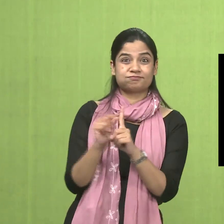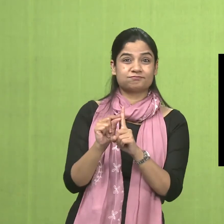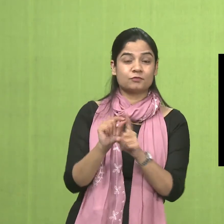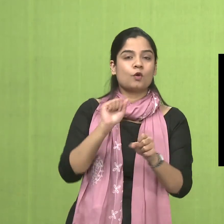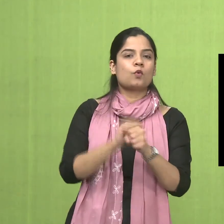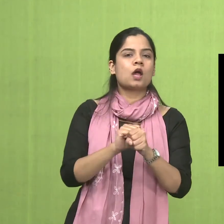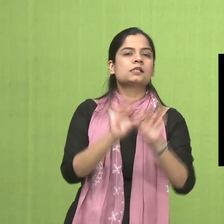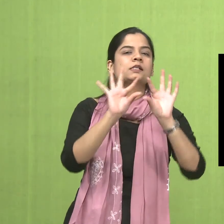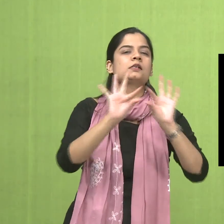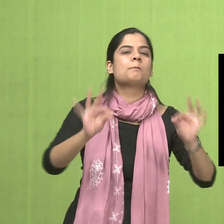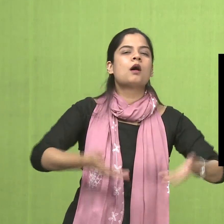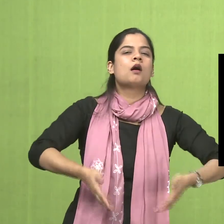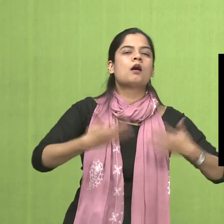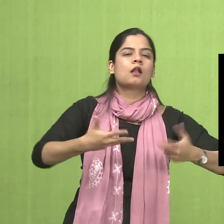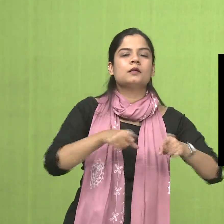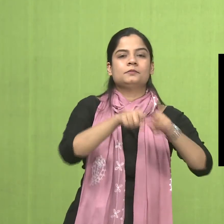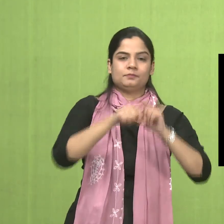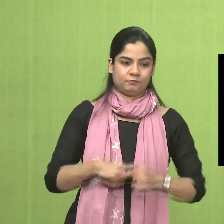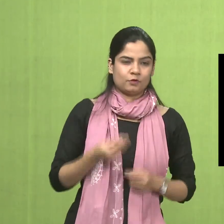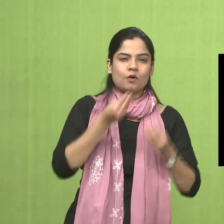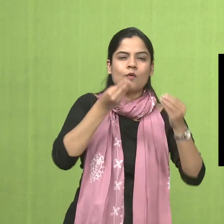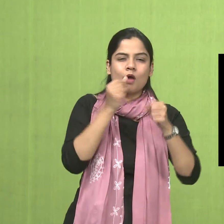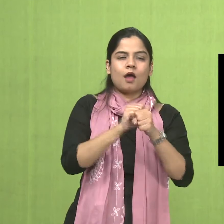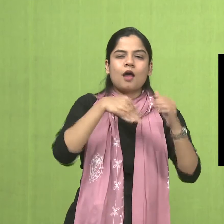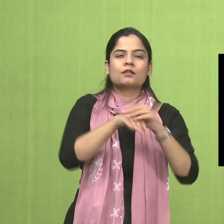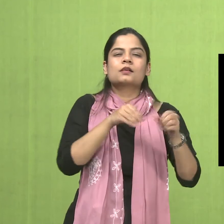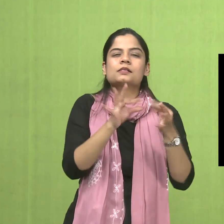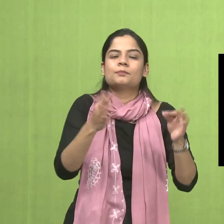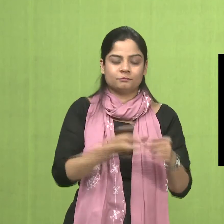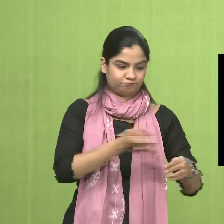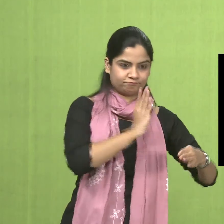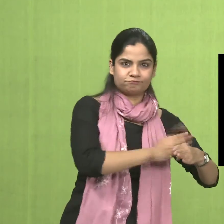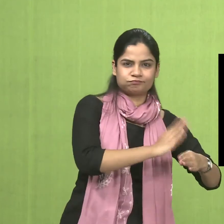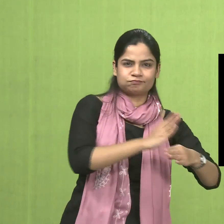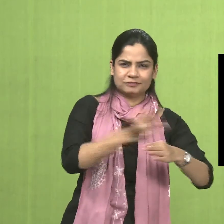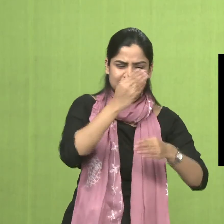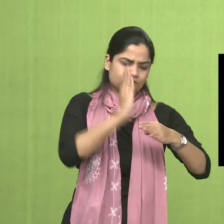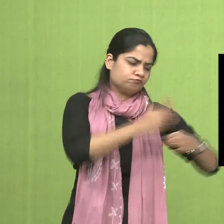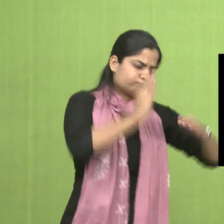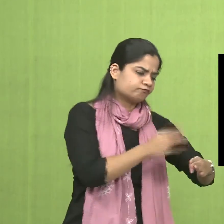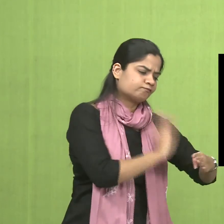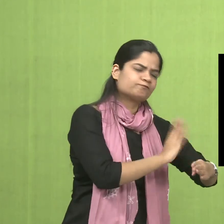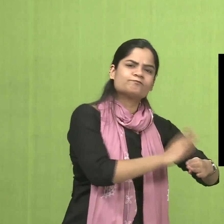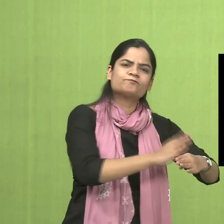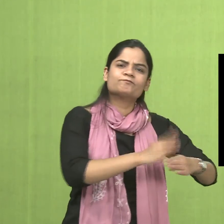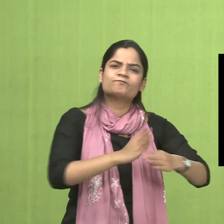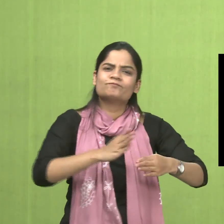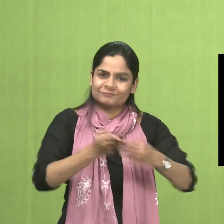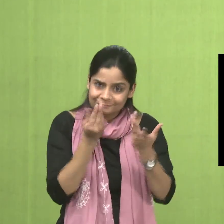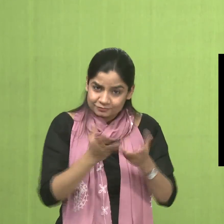Using minimum energy, you can do simple work. For example, cutting vegetables, it's simple. Or you